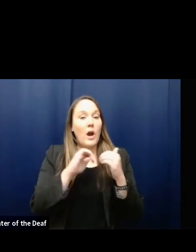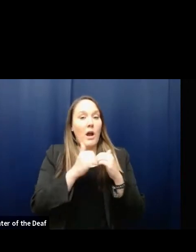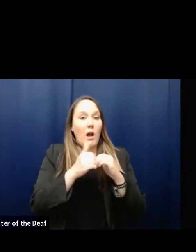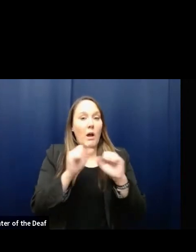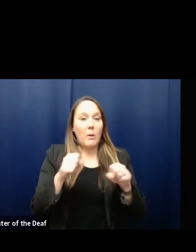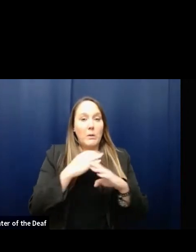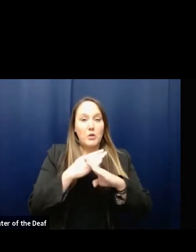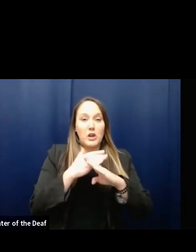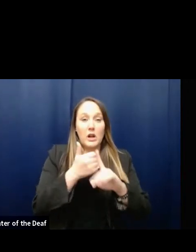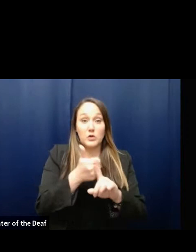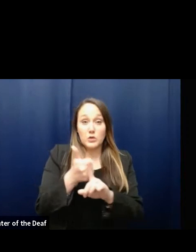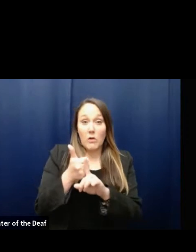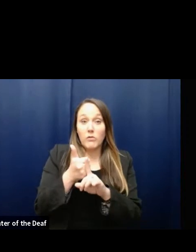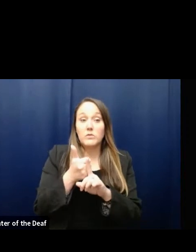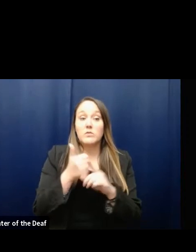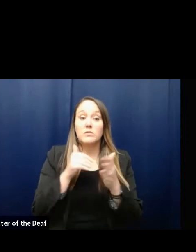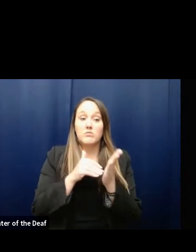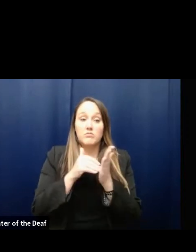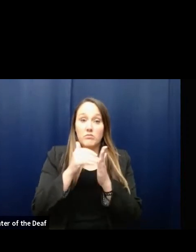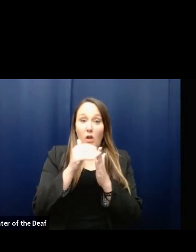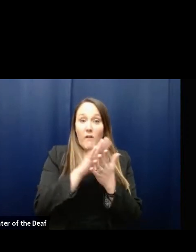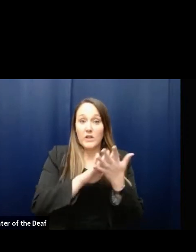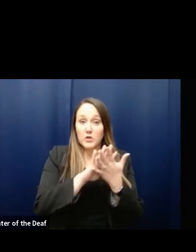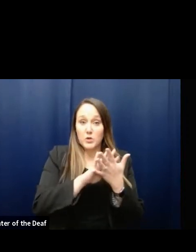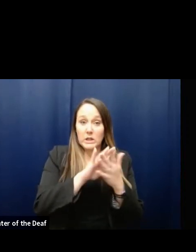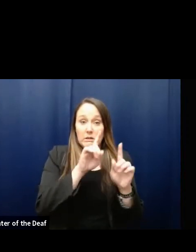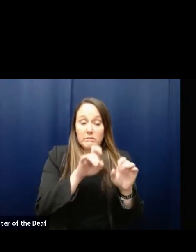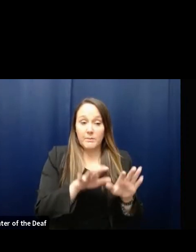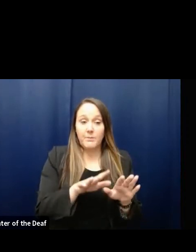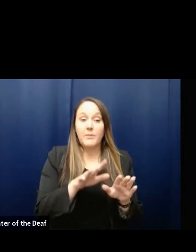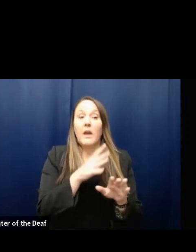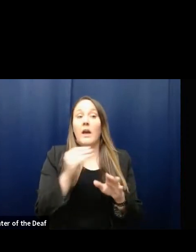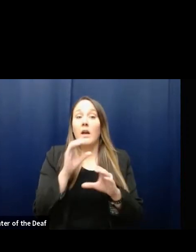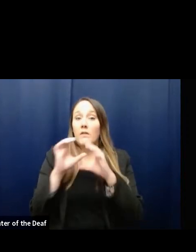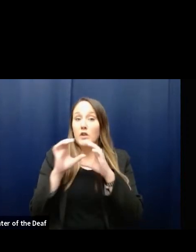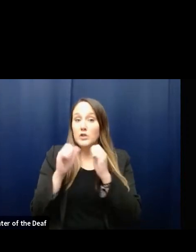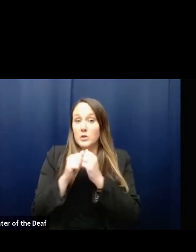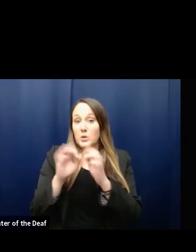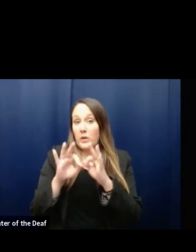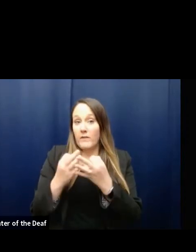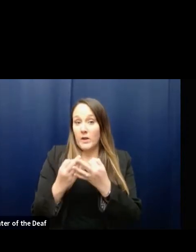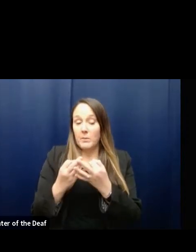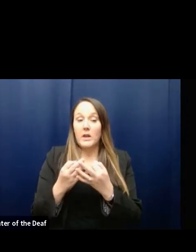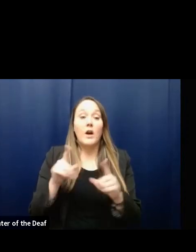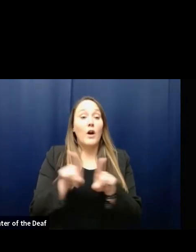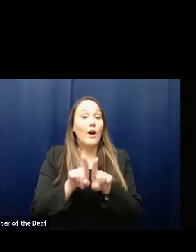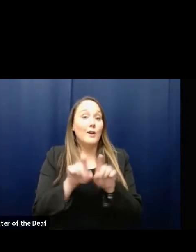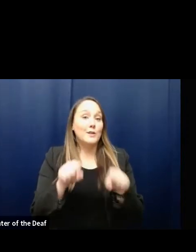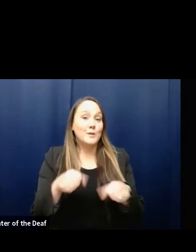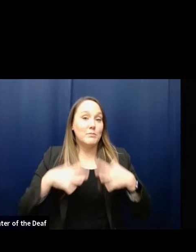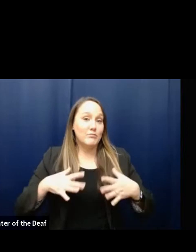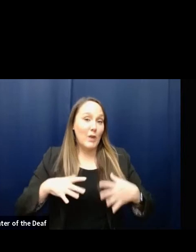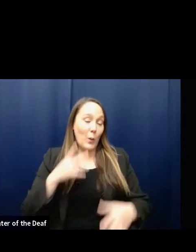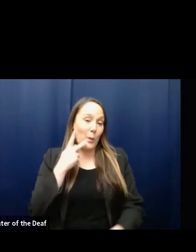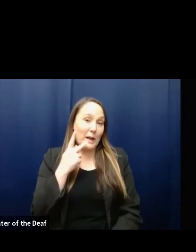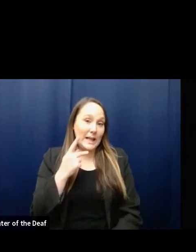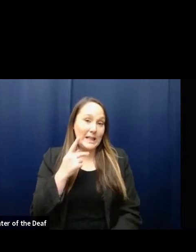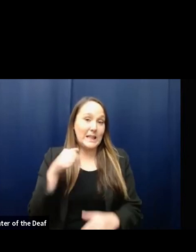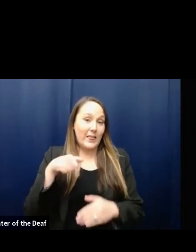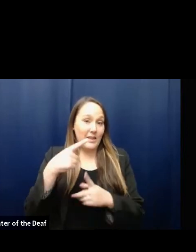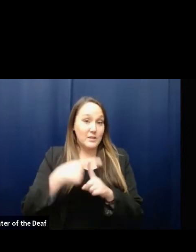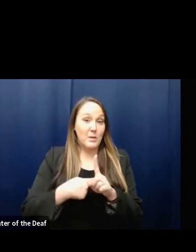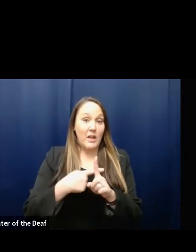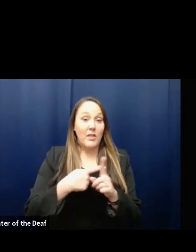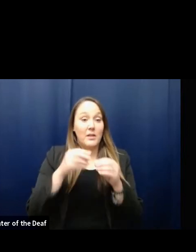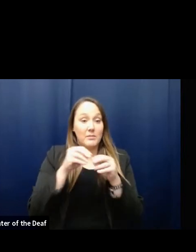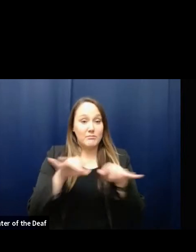yourself by getting regular screenings and having conversations with loved ones. You can also wear pink this month to help raise awareness. Our